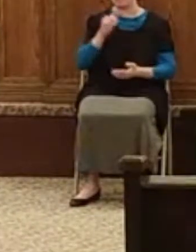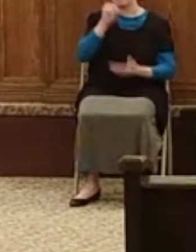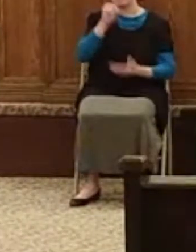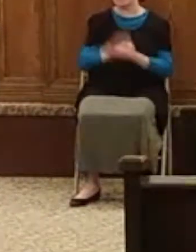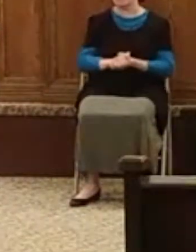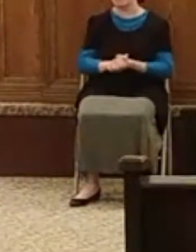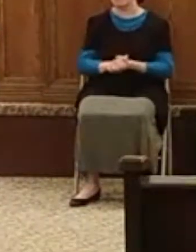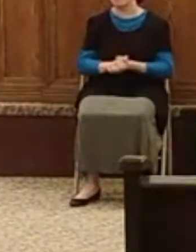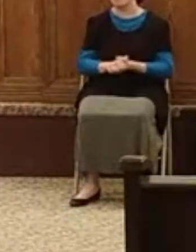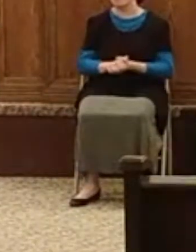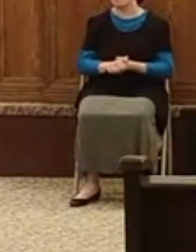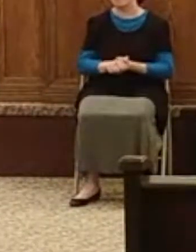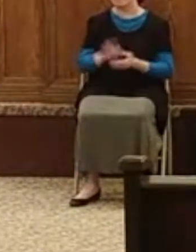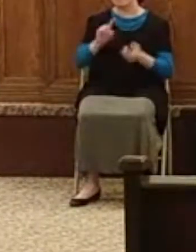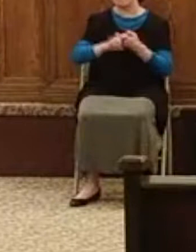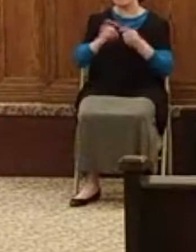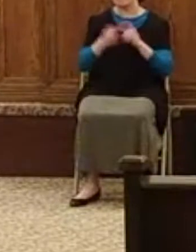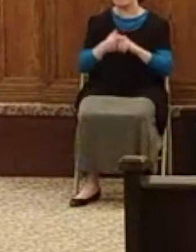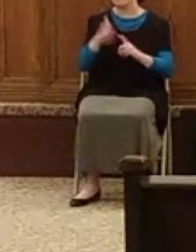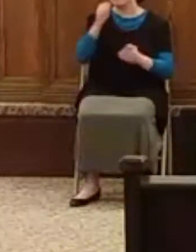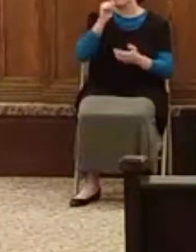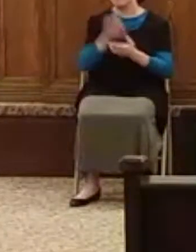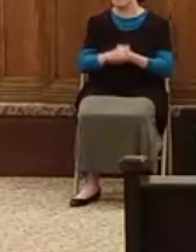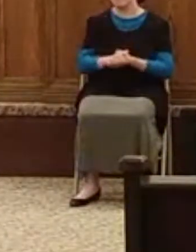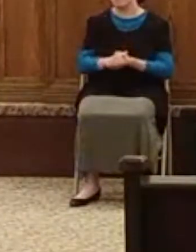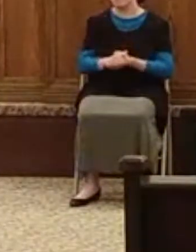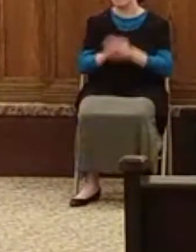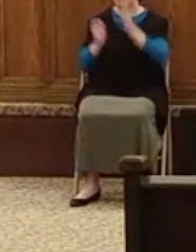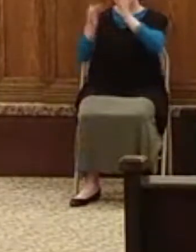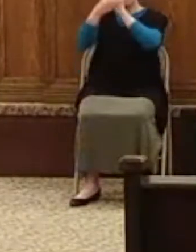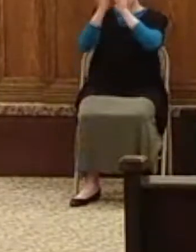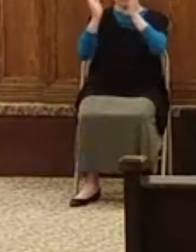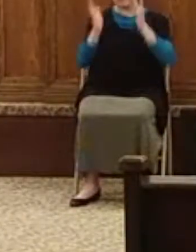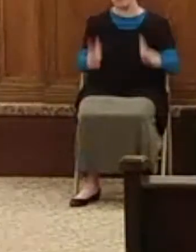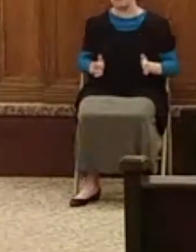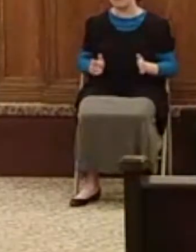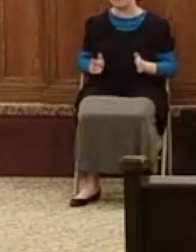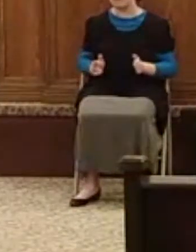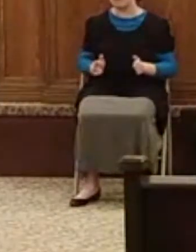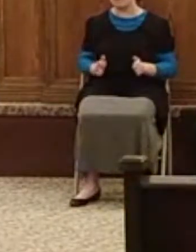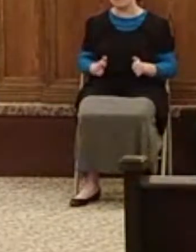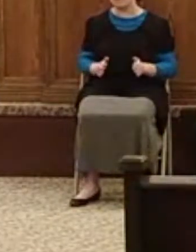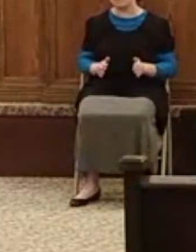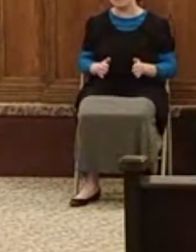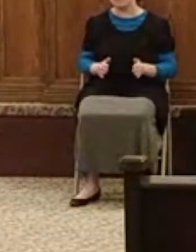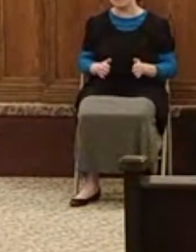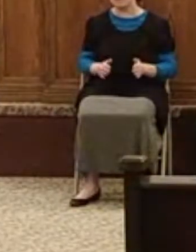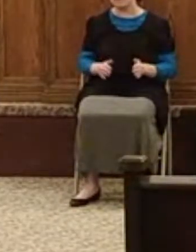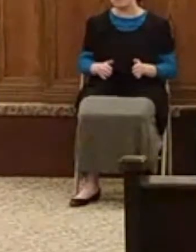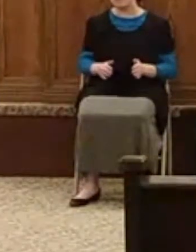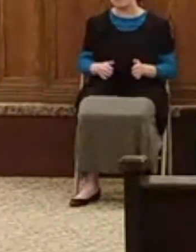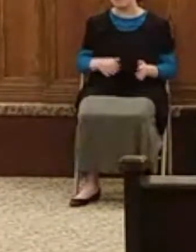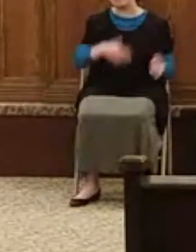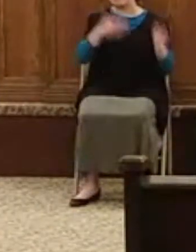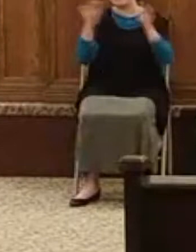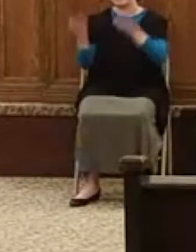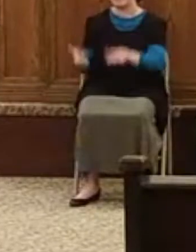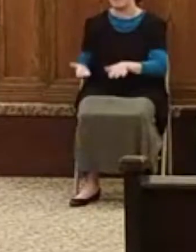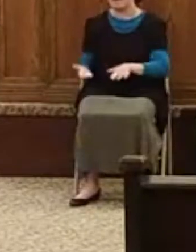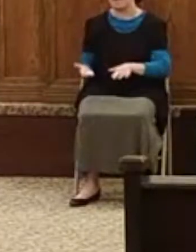that committed adultery with his neighbor's wife, the adulterer and the adulteress shall surely be put